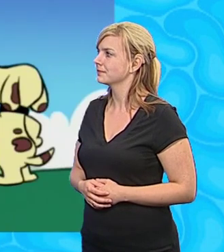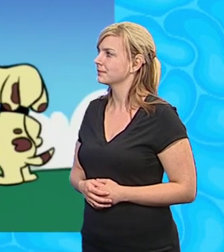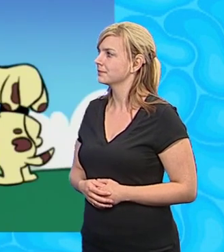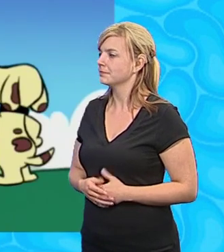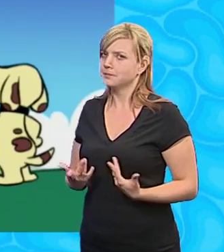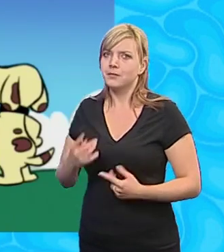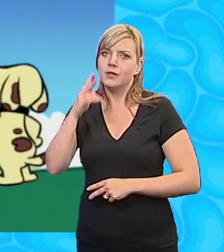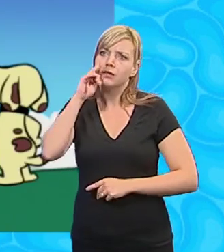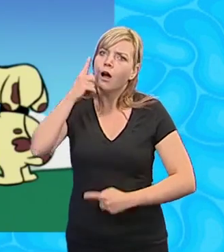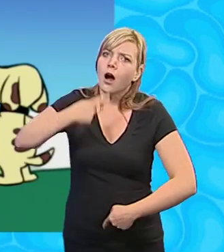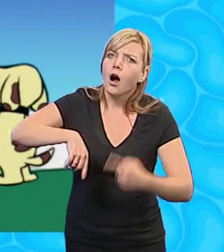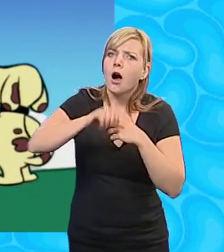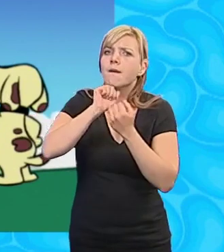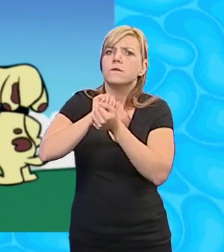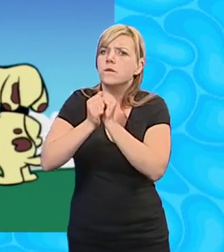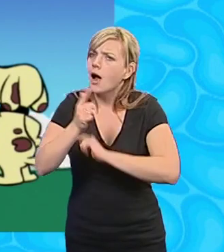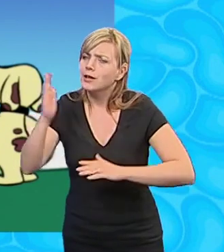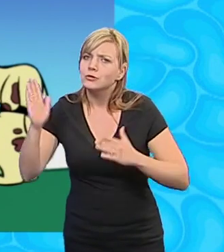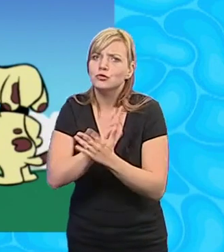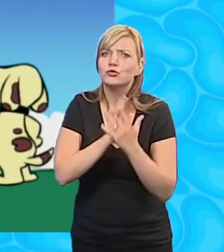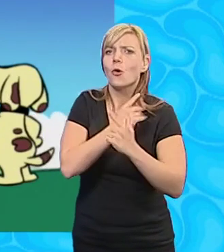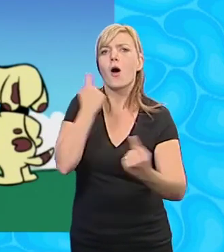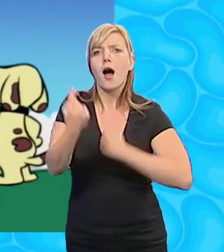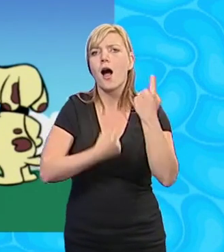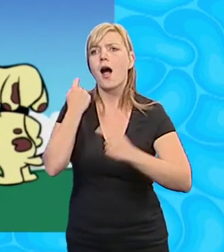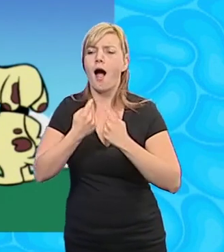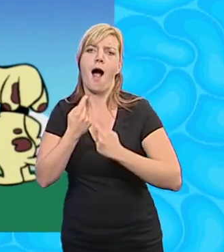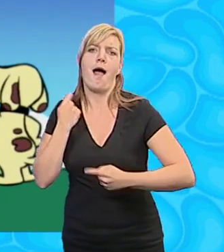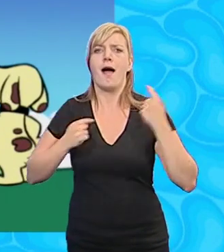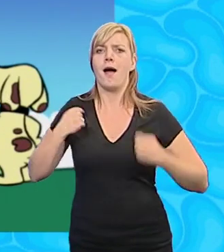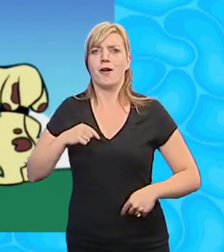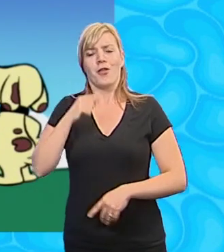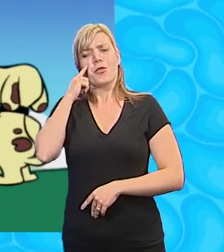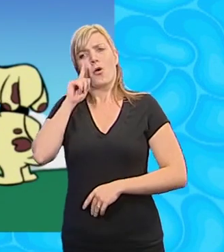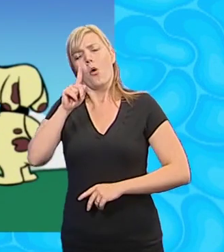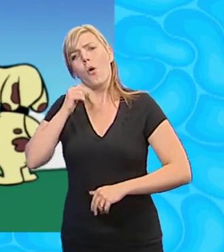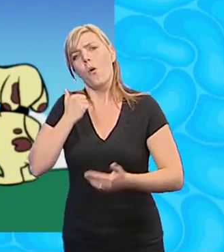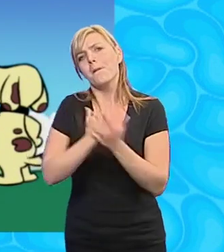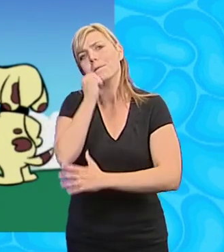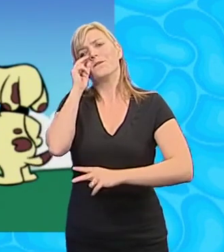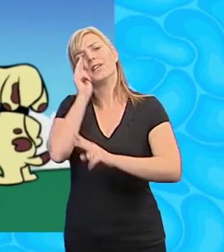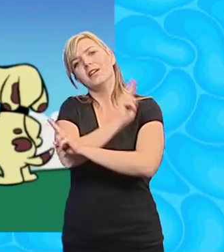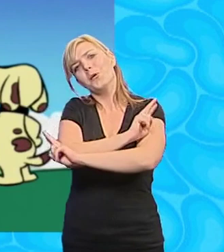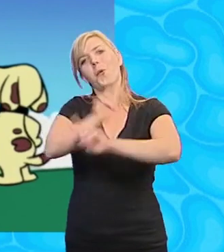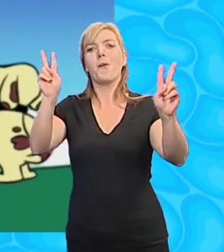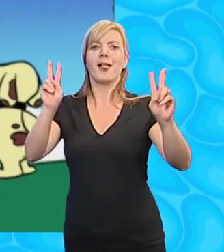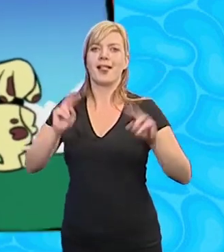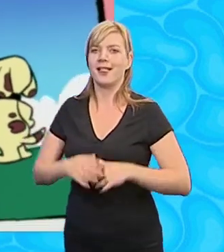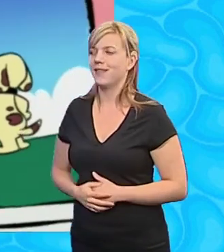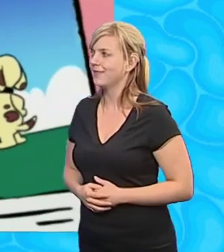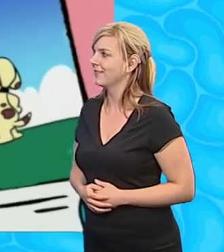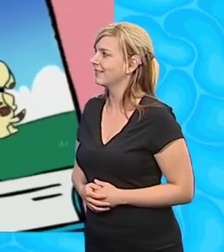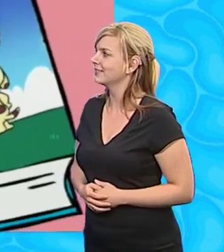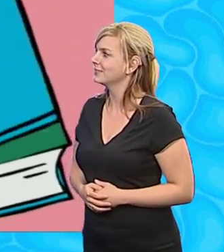Robbie, Reba, Luna and Darnell enjoying themselves, Speckle thought that this was the most fantastic view of all.